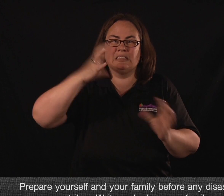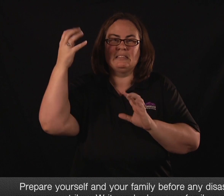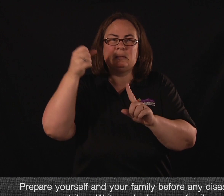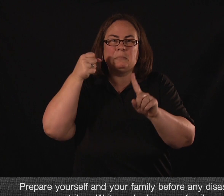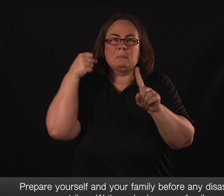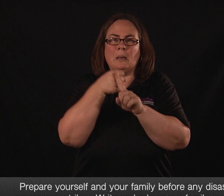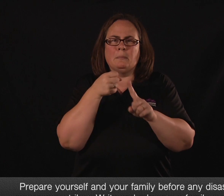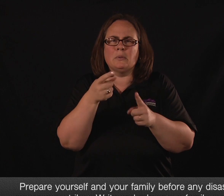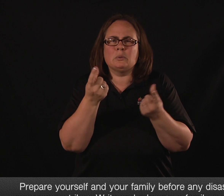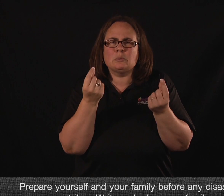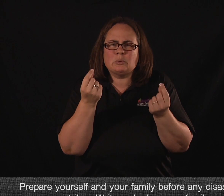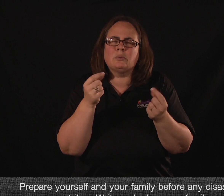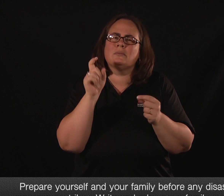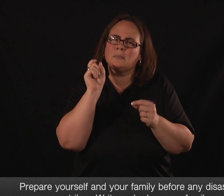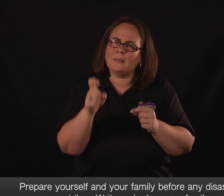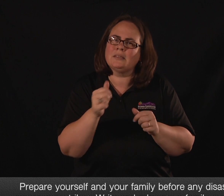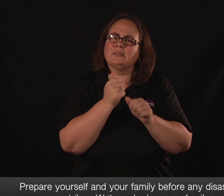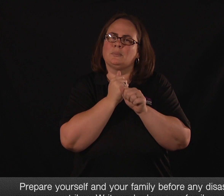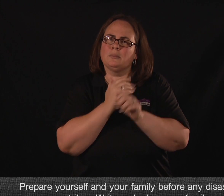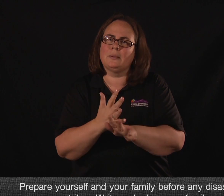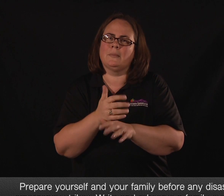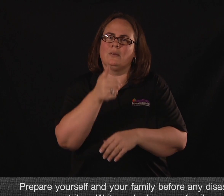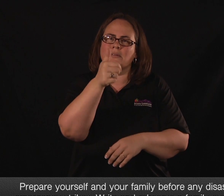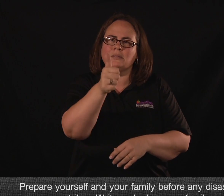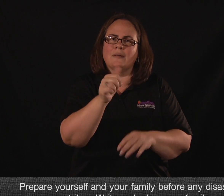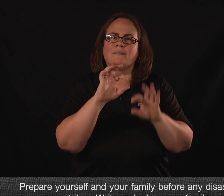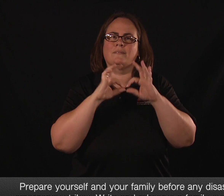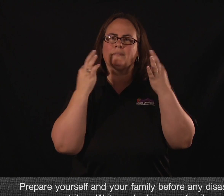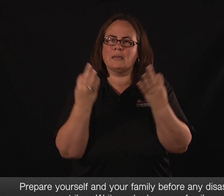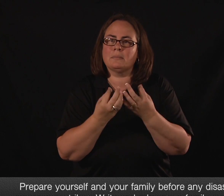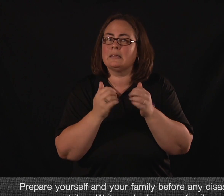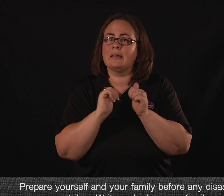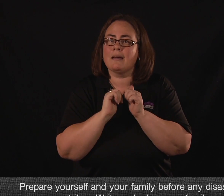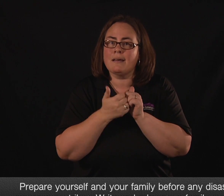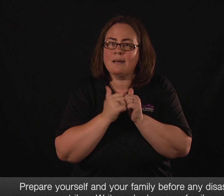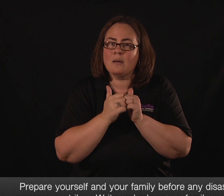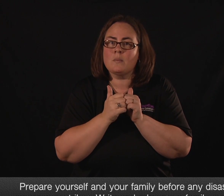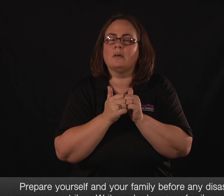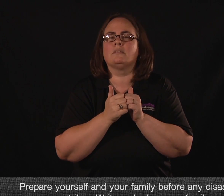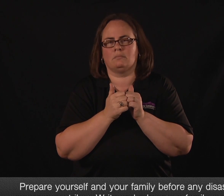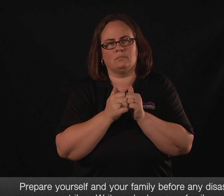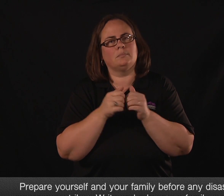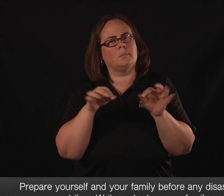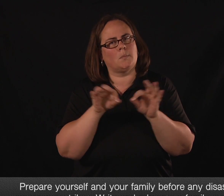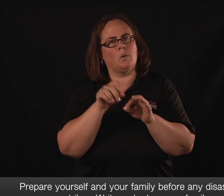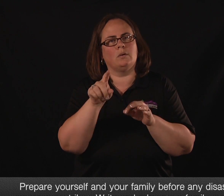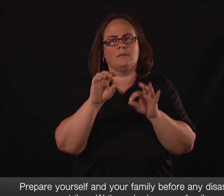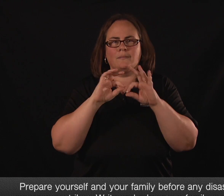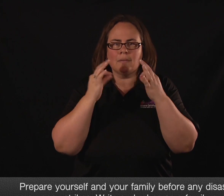Prepare yourself and your family before any disaster or emergency strikes.